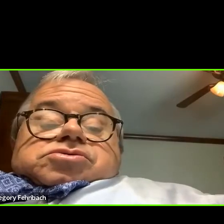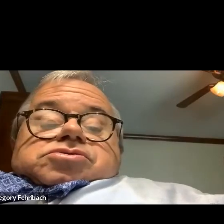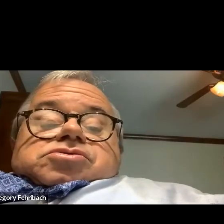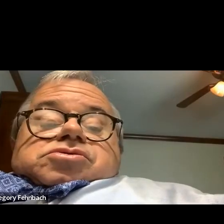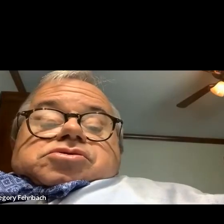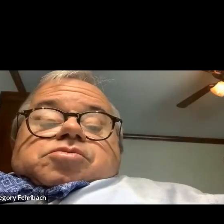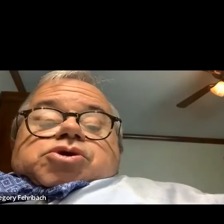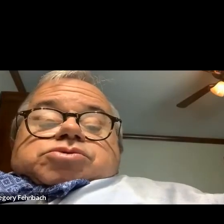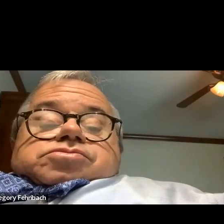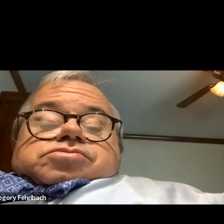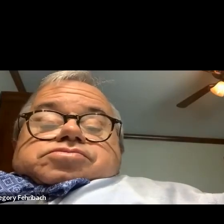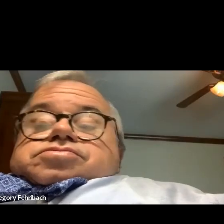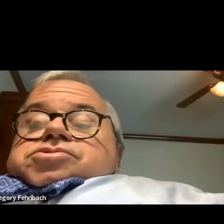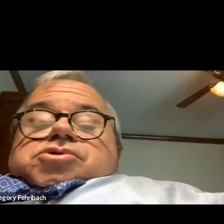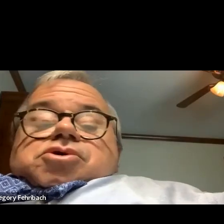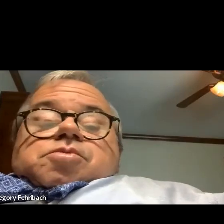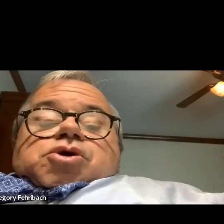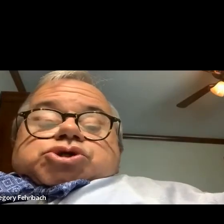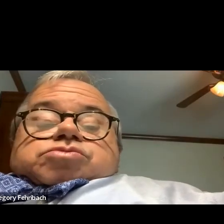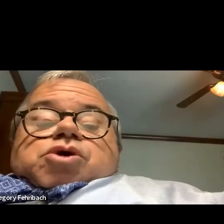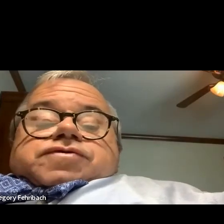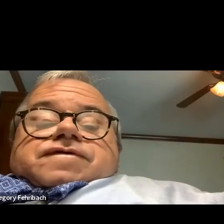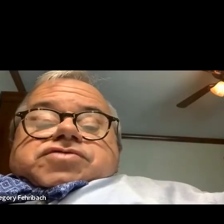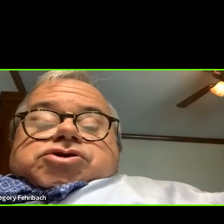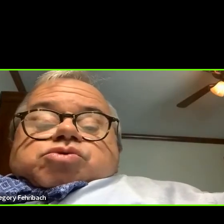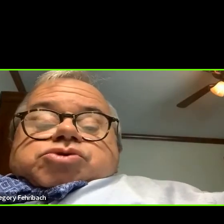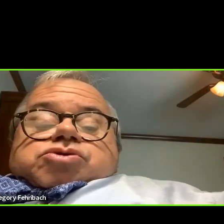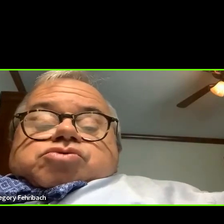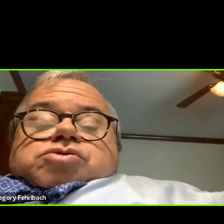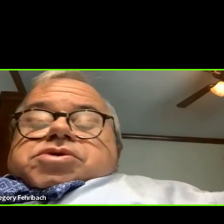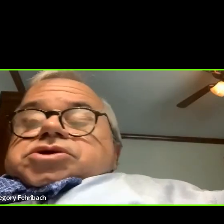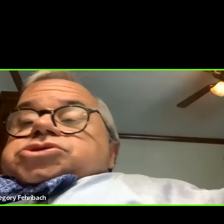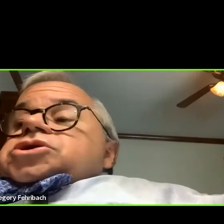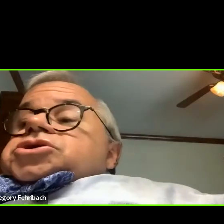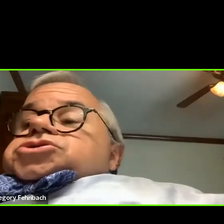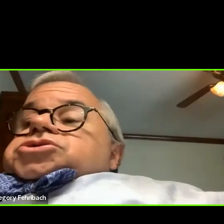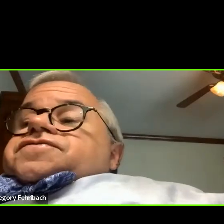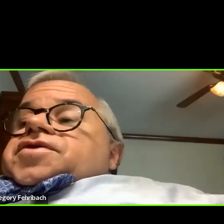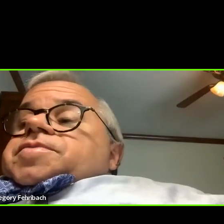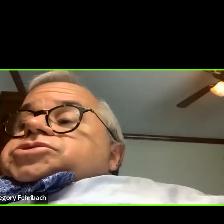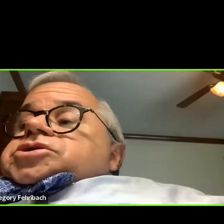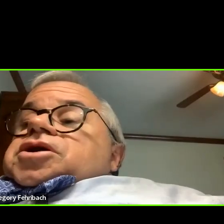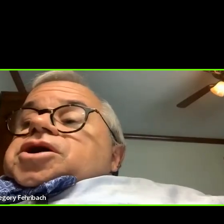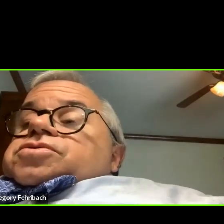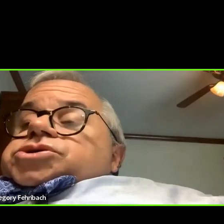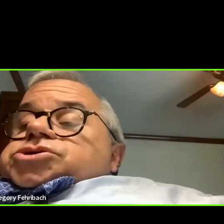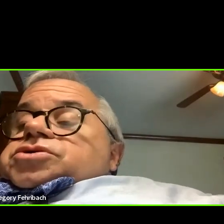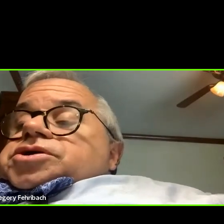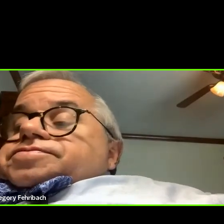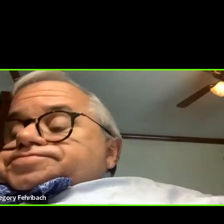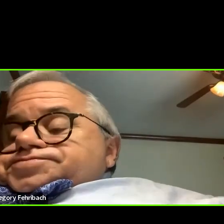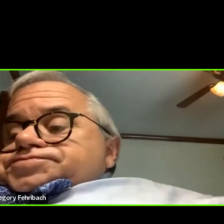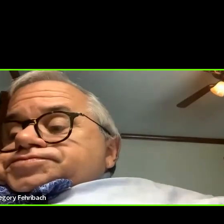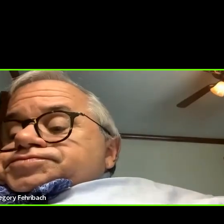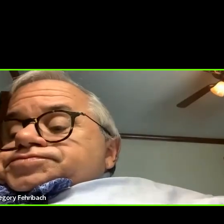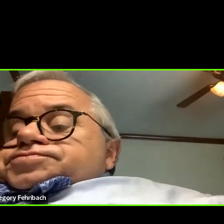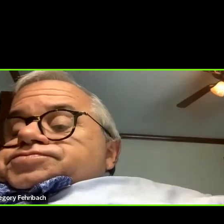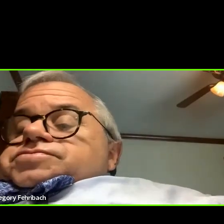20... Light or dark? Well, March 15th, 2023 meetings, signify by saying aye or raising your